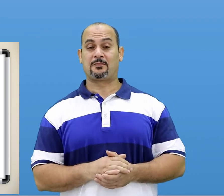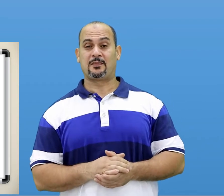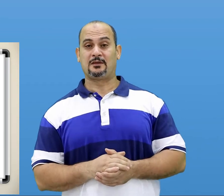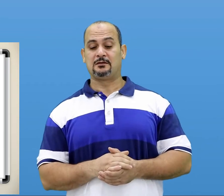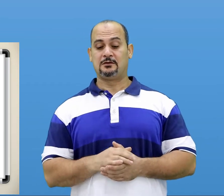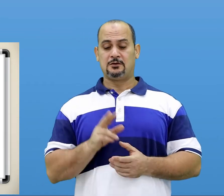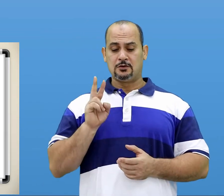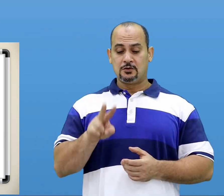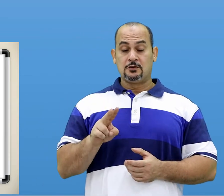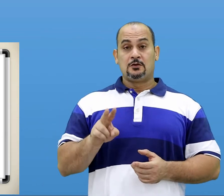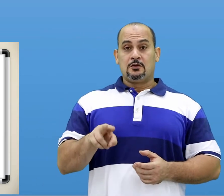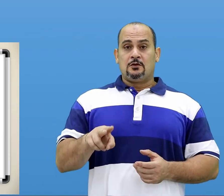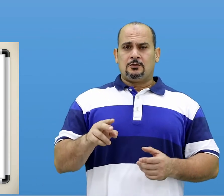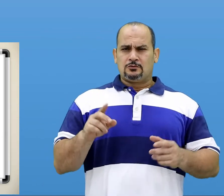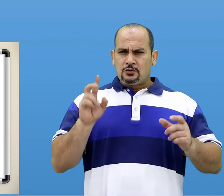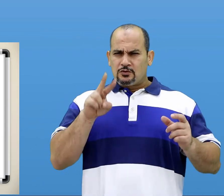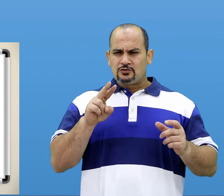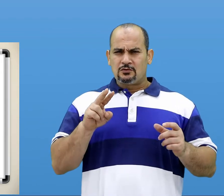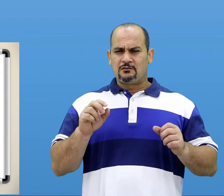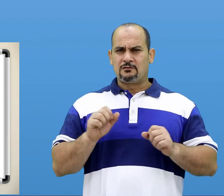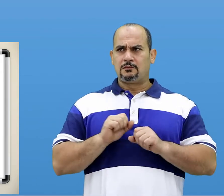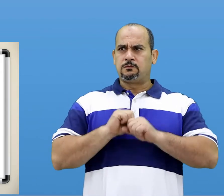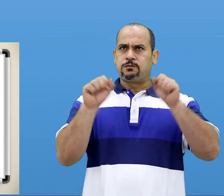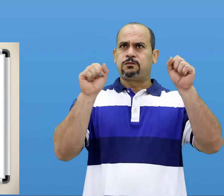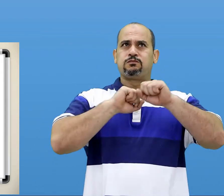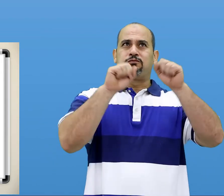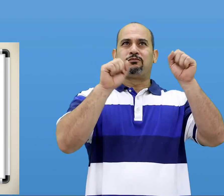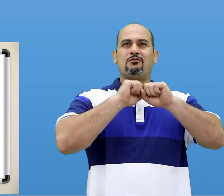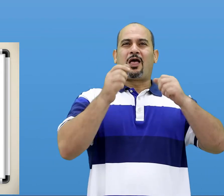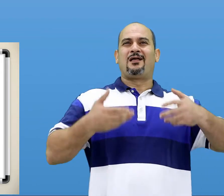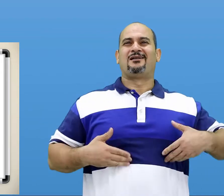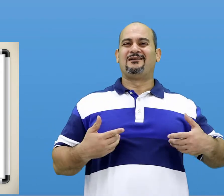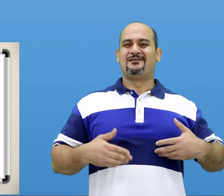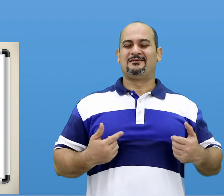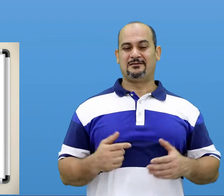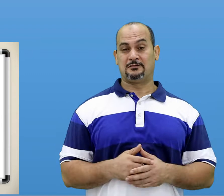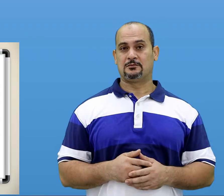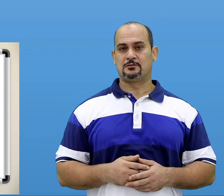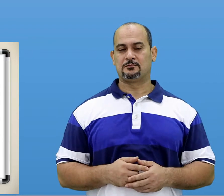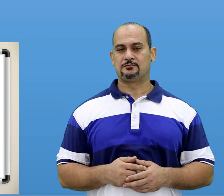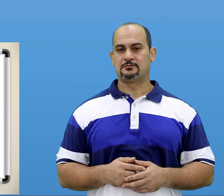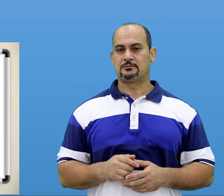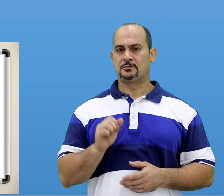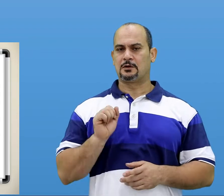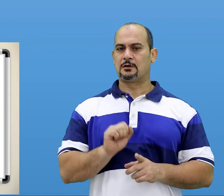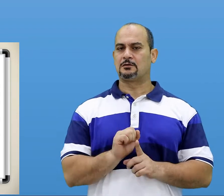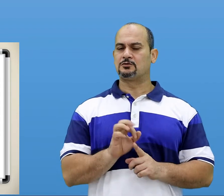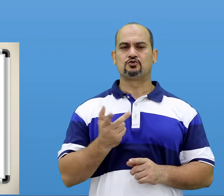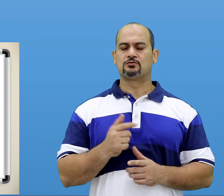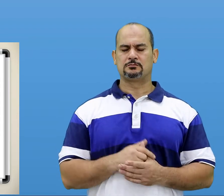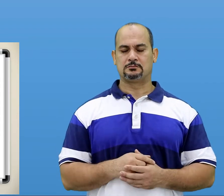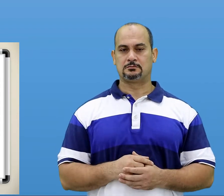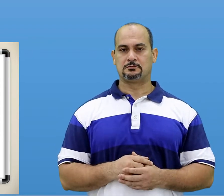this picture? And you can see in this picture there's a firework display. So it refers to